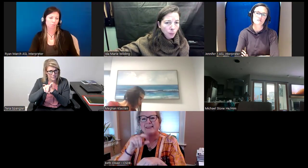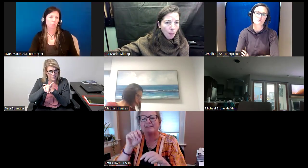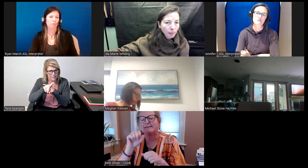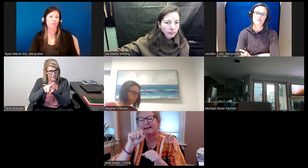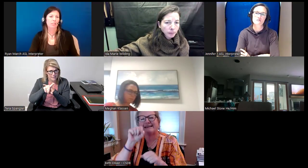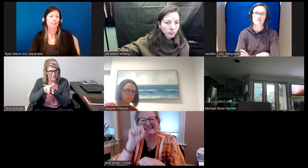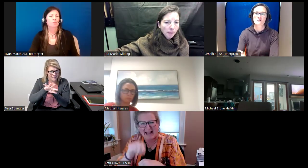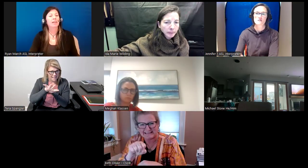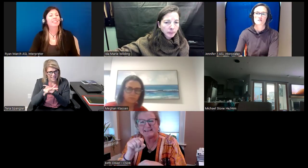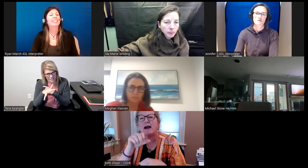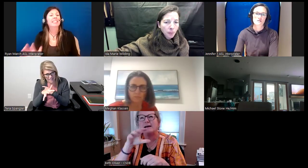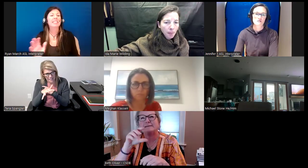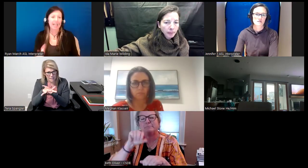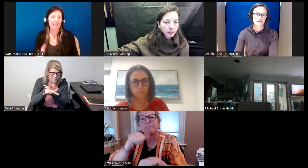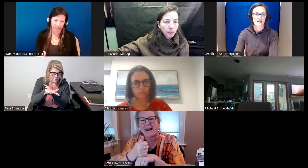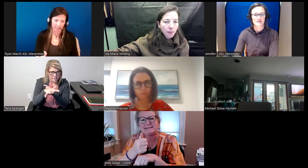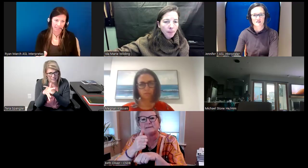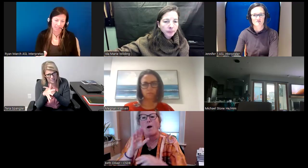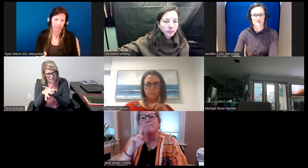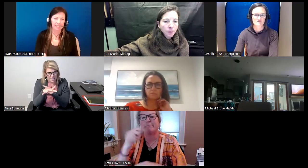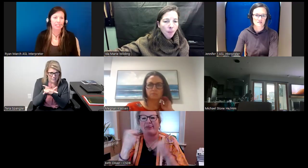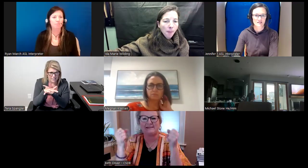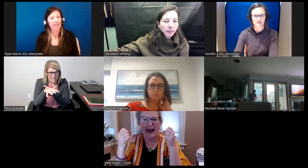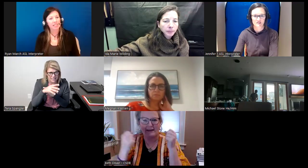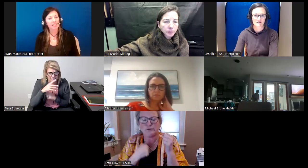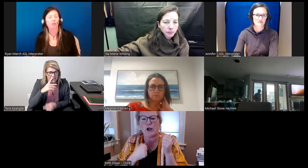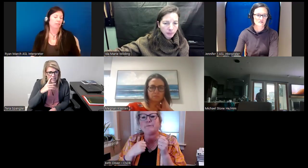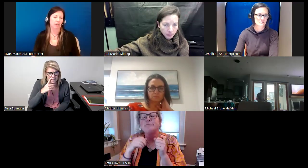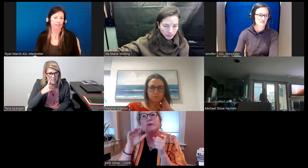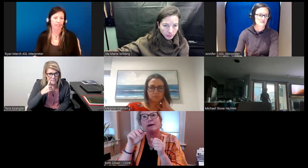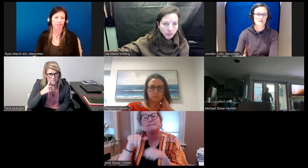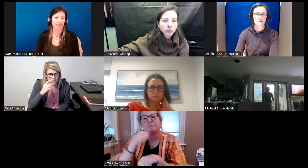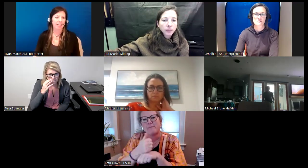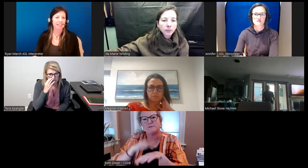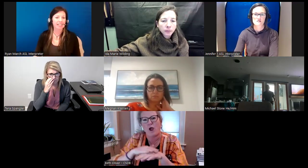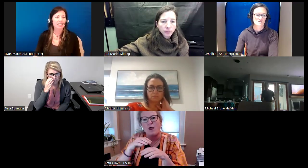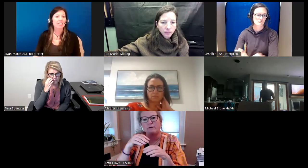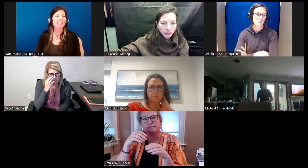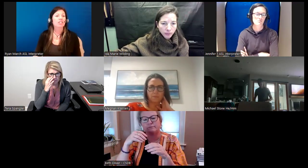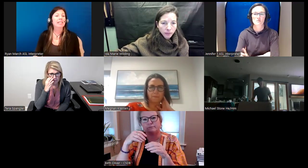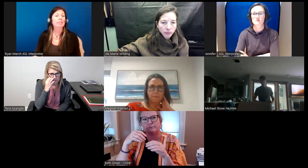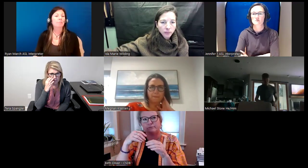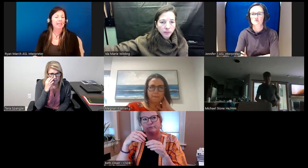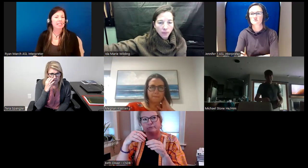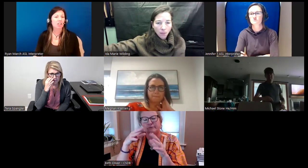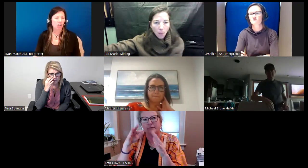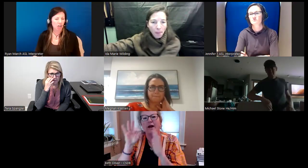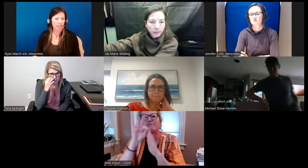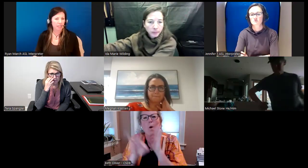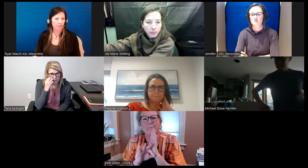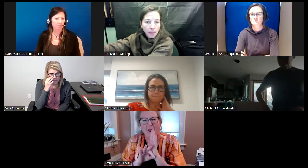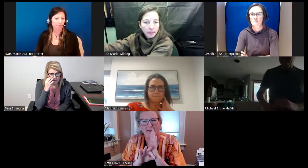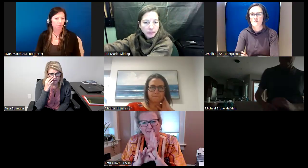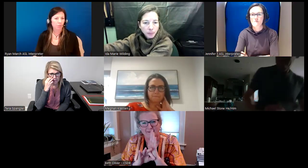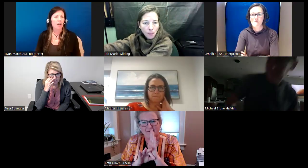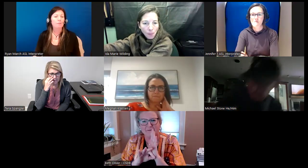students? Well, yes. Kind of. It's based, Yes. okay, sorry, this is Beth signing. So it's based